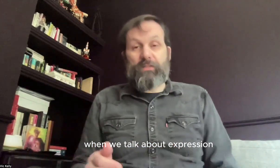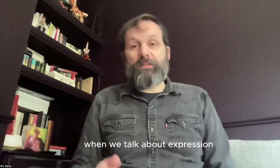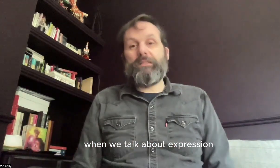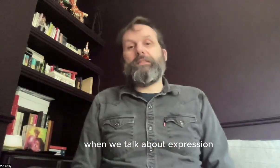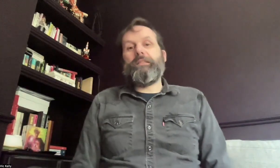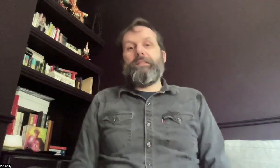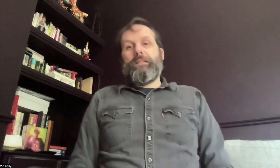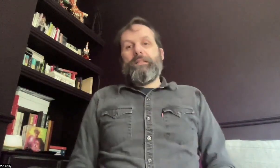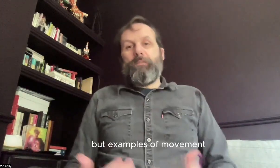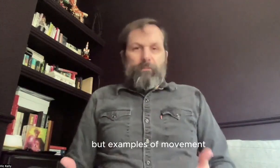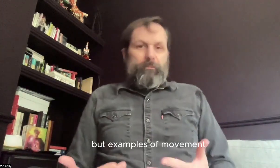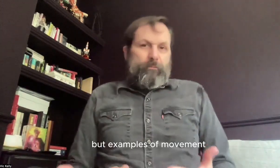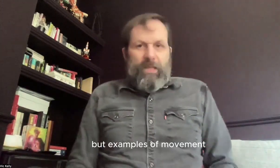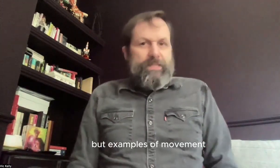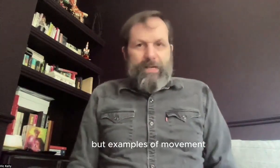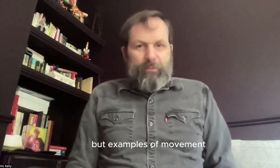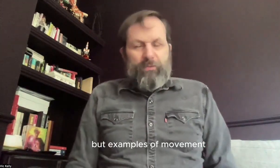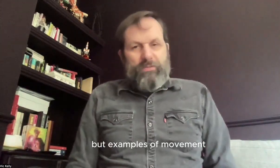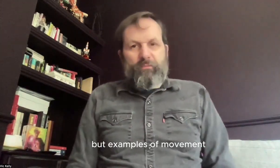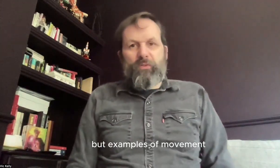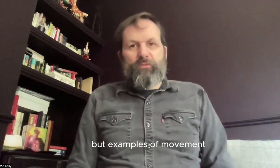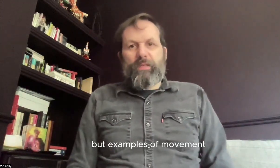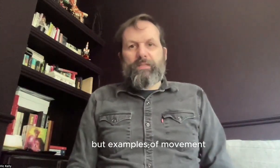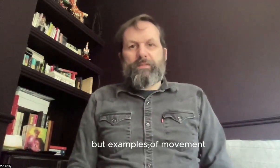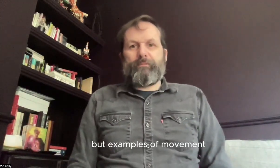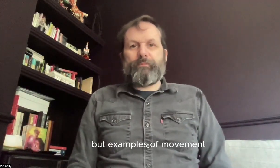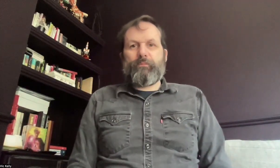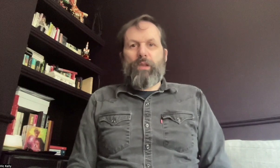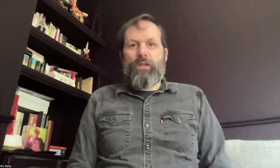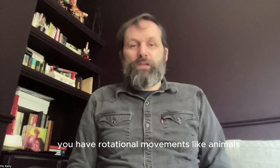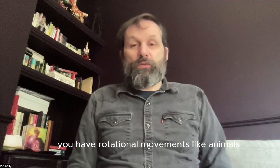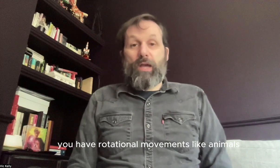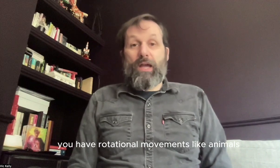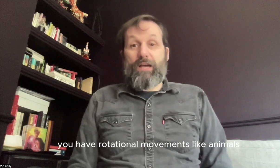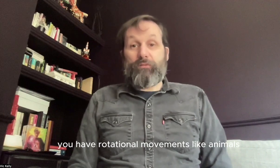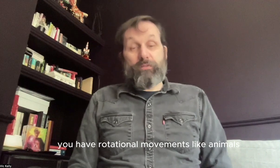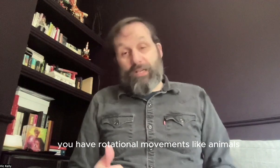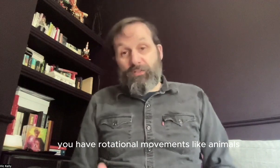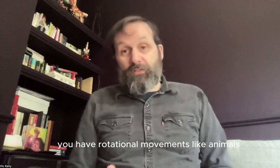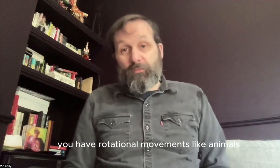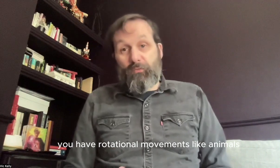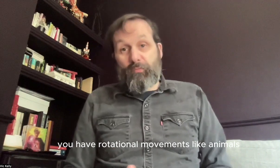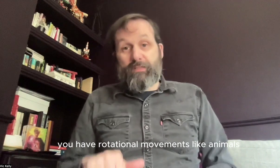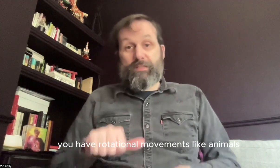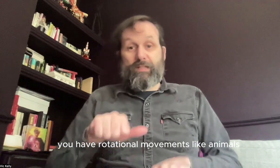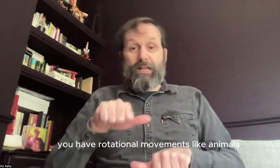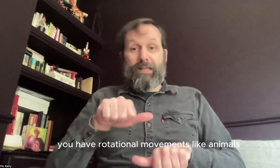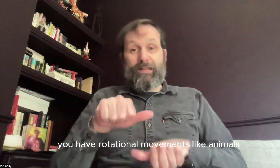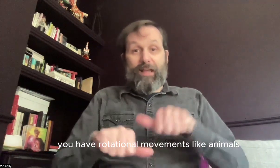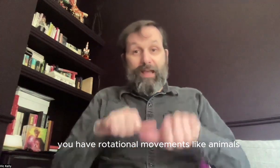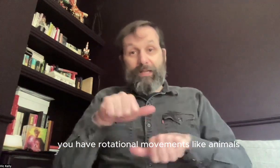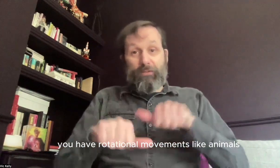expression. But examples of movement. You have rotational movements like